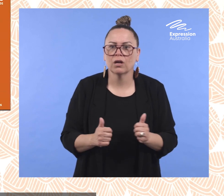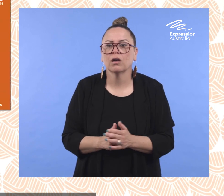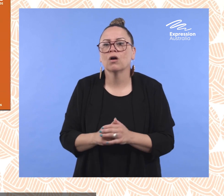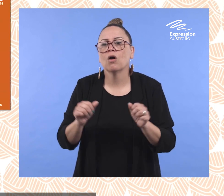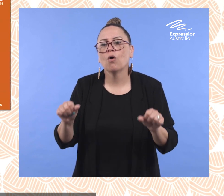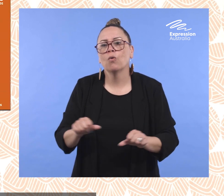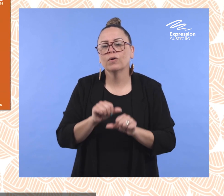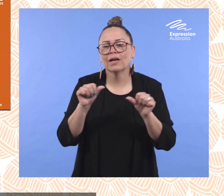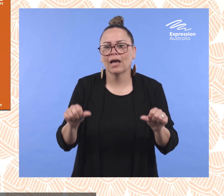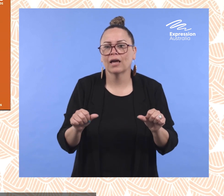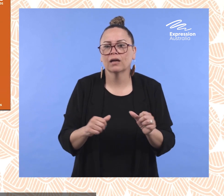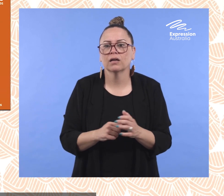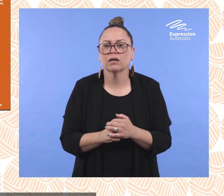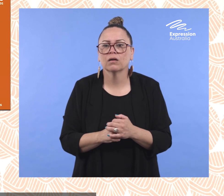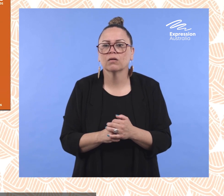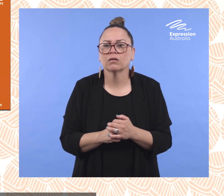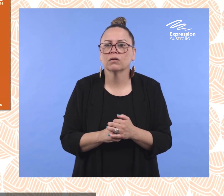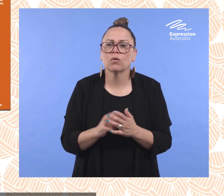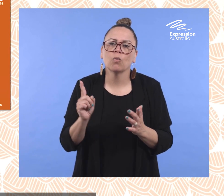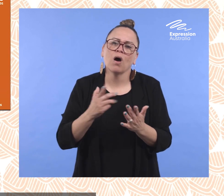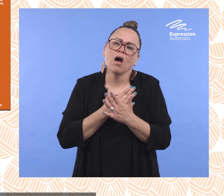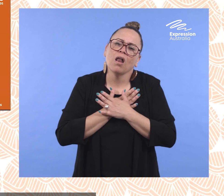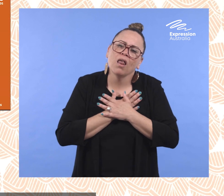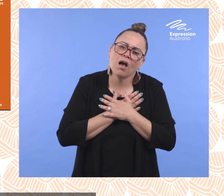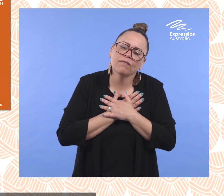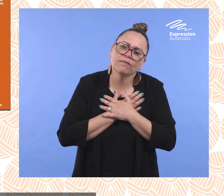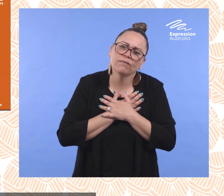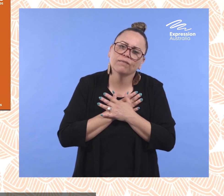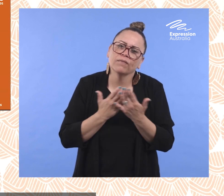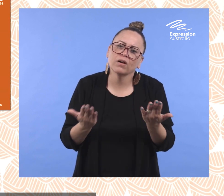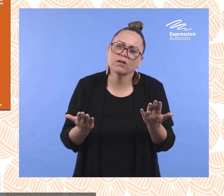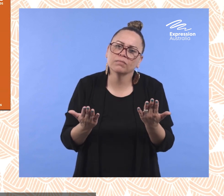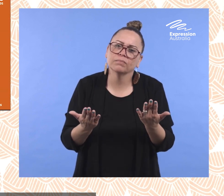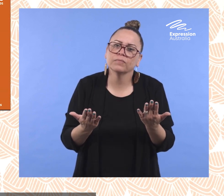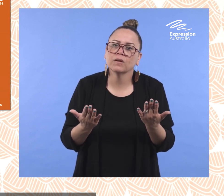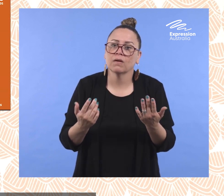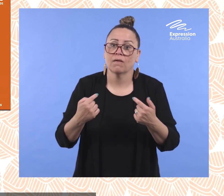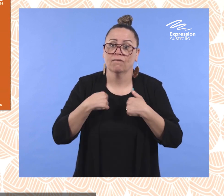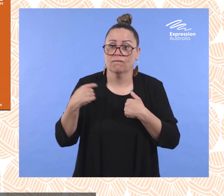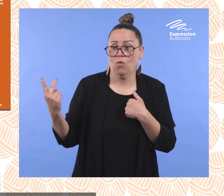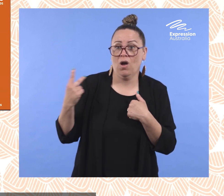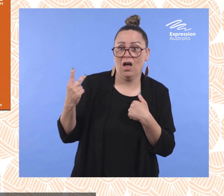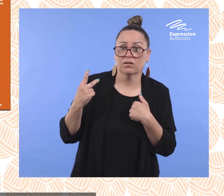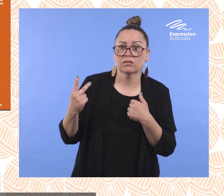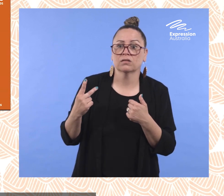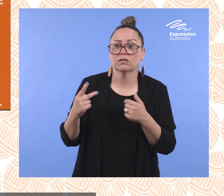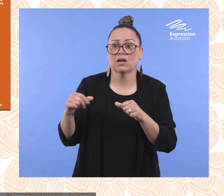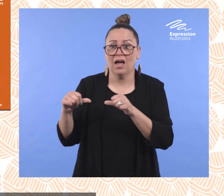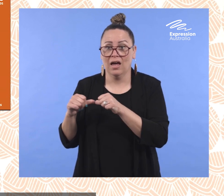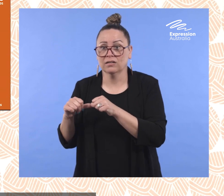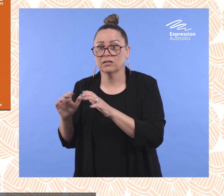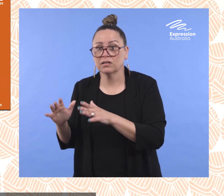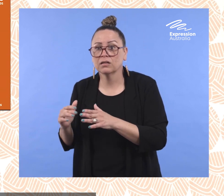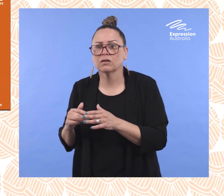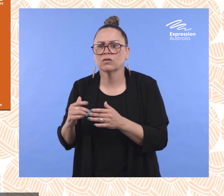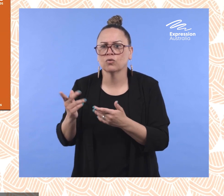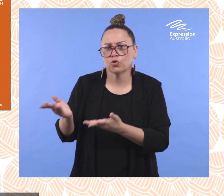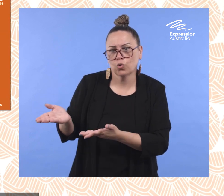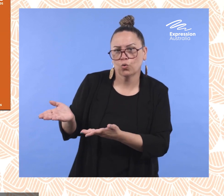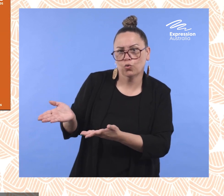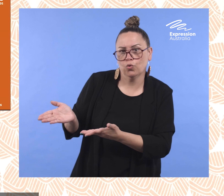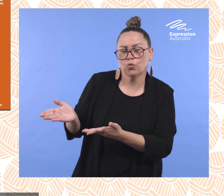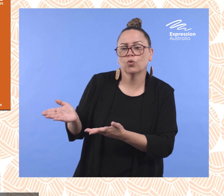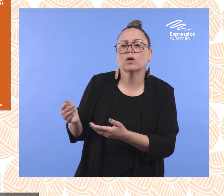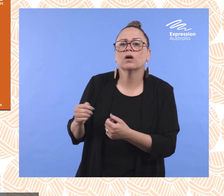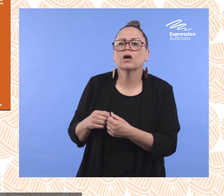Okay, so the thing we love about it, we said, is it does. So for us, Aunty Munya, let's